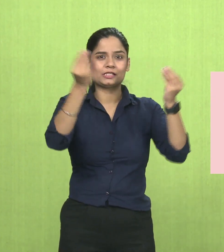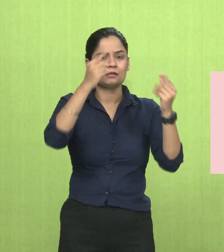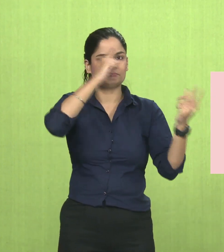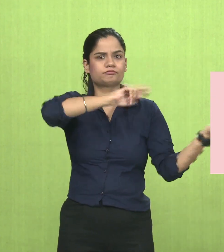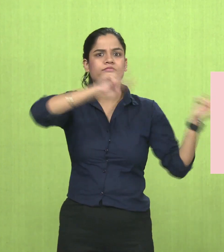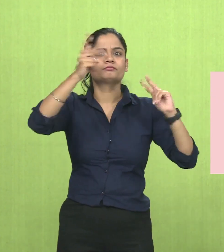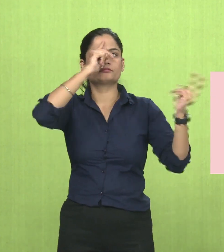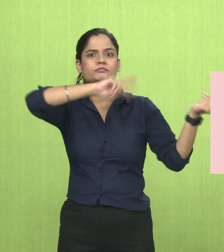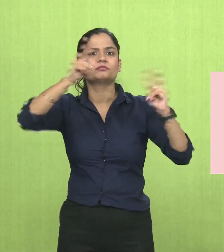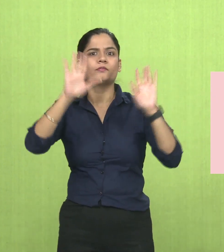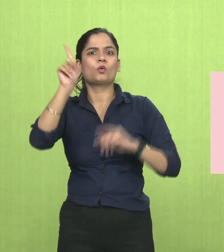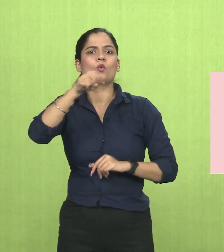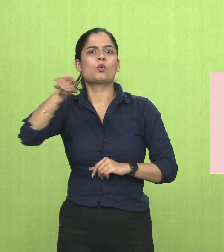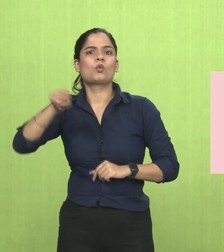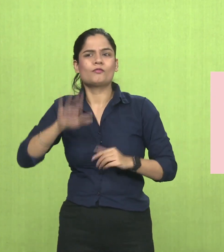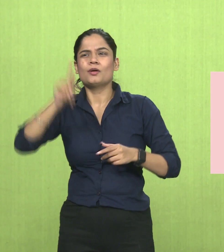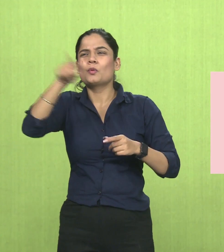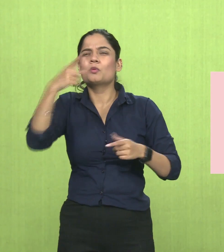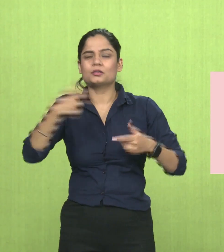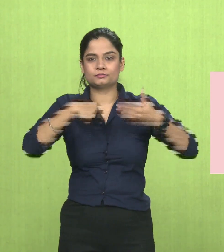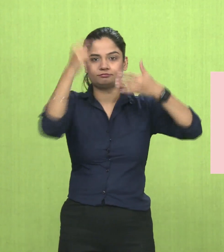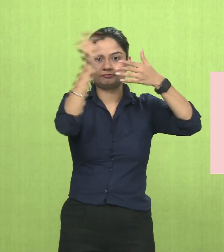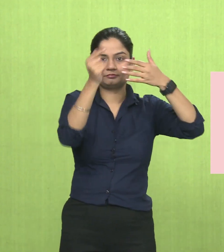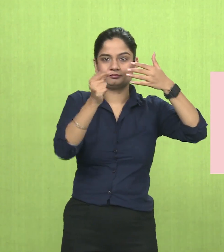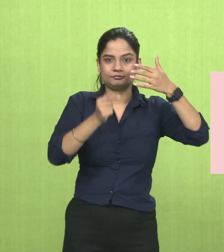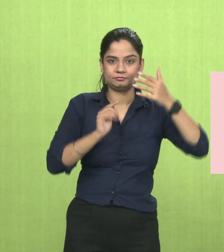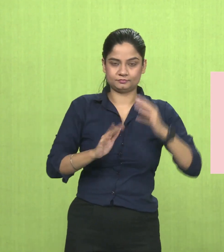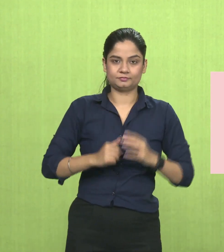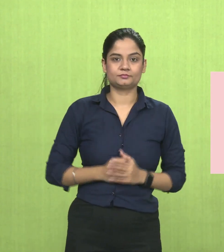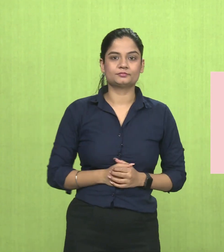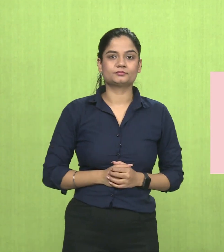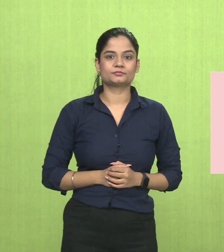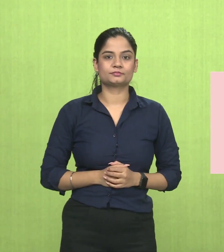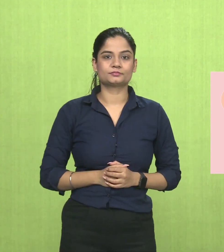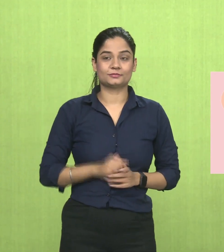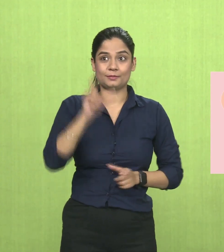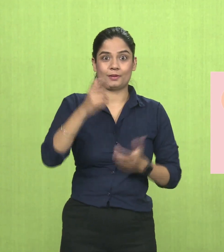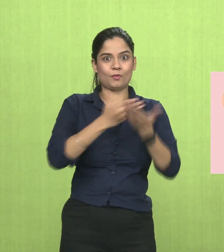There are some misconceptions, wrong beliefs regarding diets. Let me explain what.